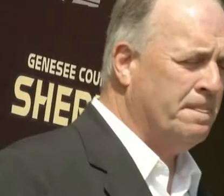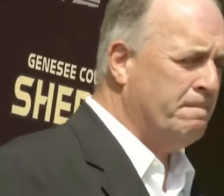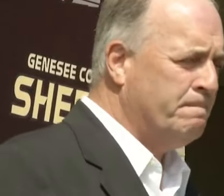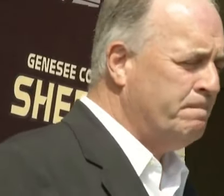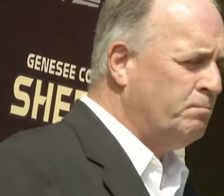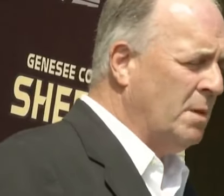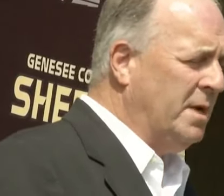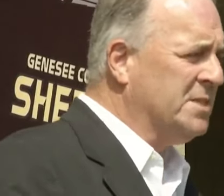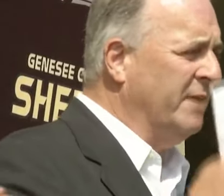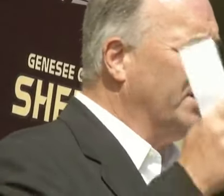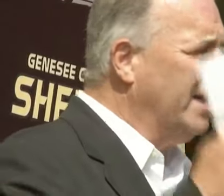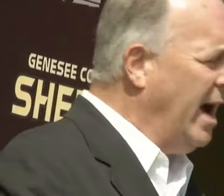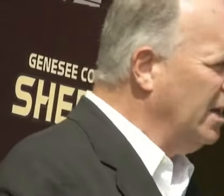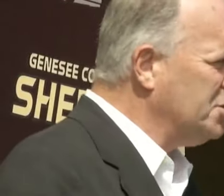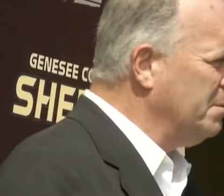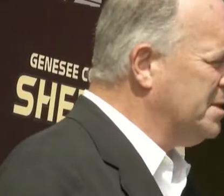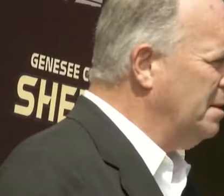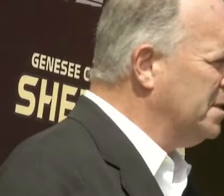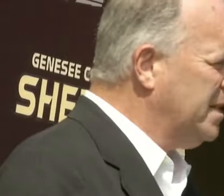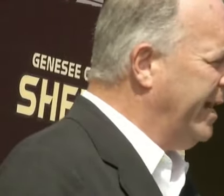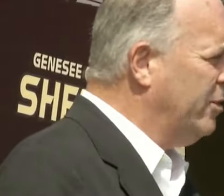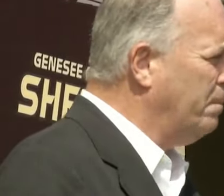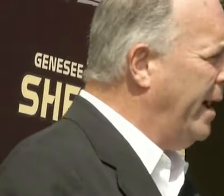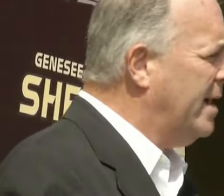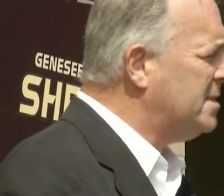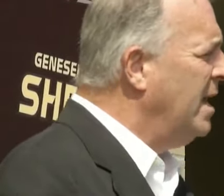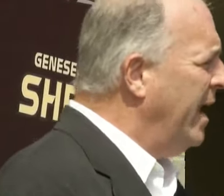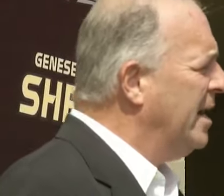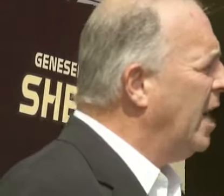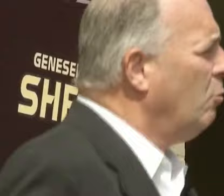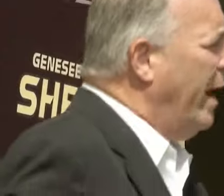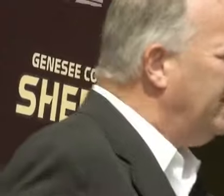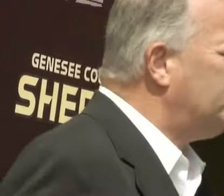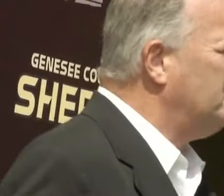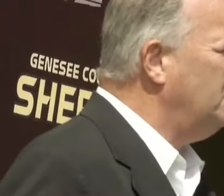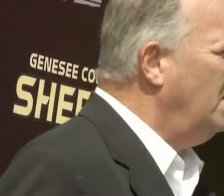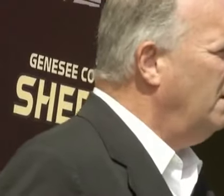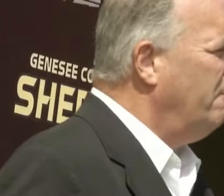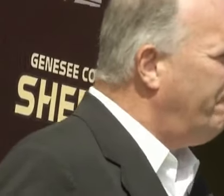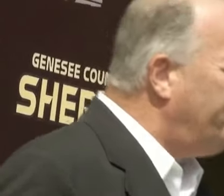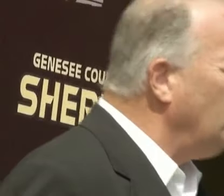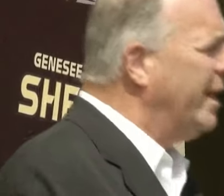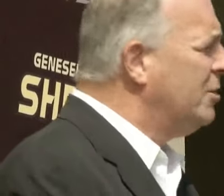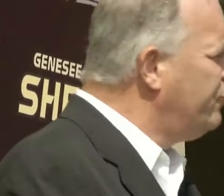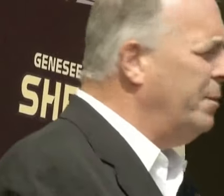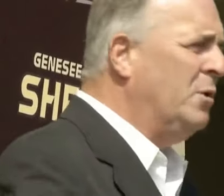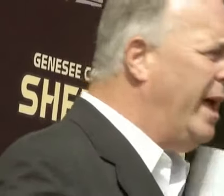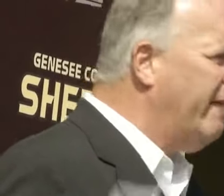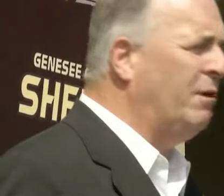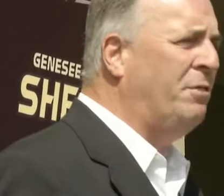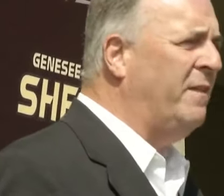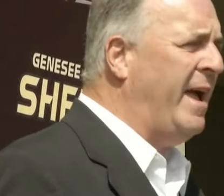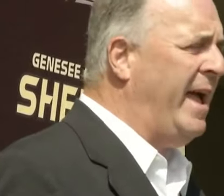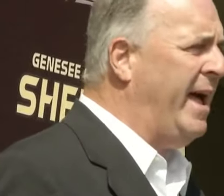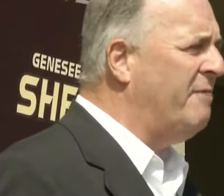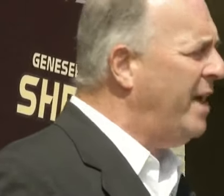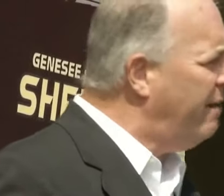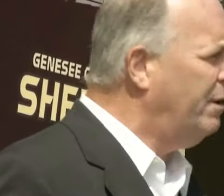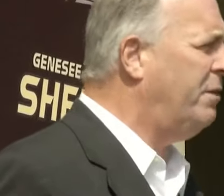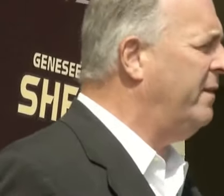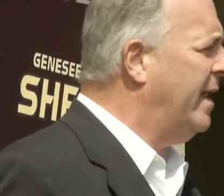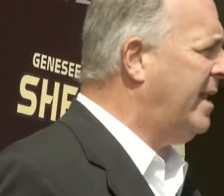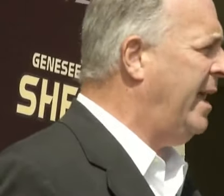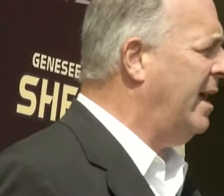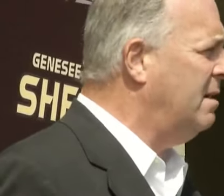here because they've acknowledged a mistake in their past and are ready to fully contribute everything they